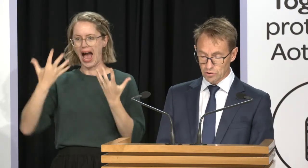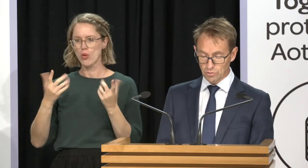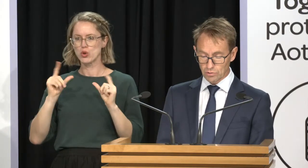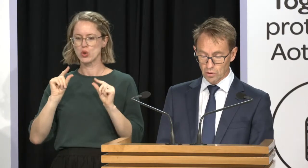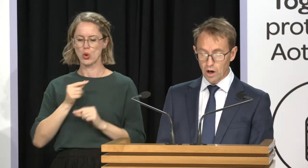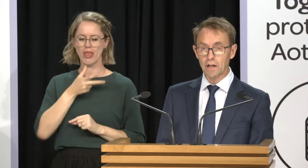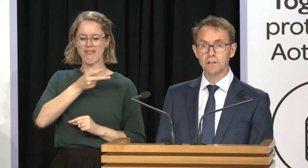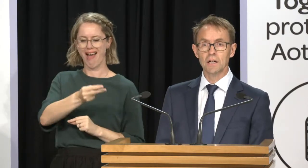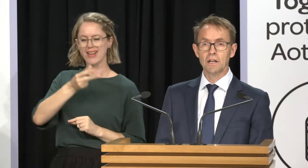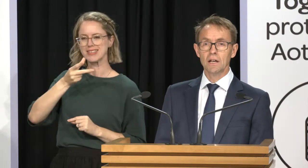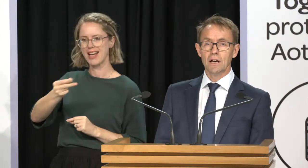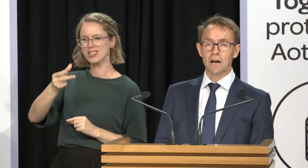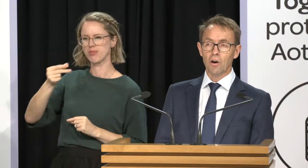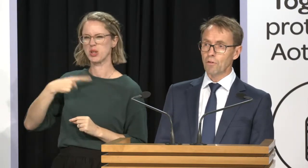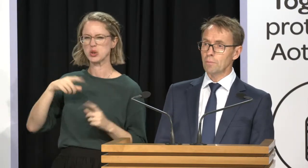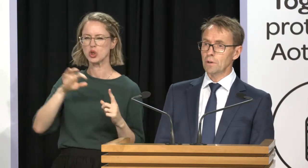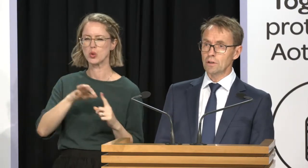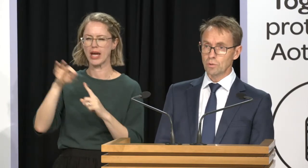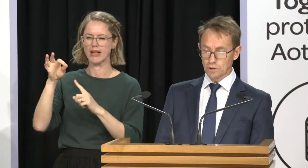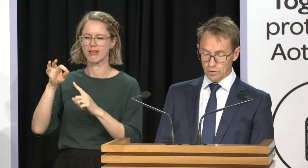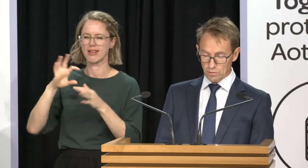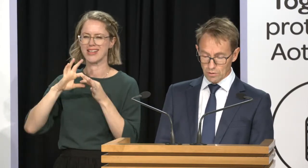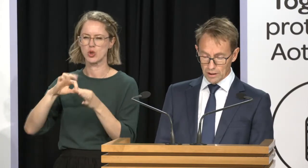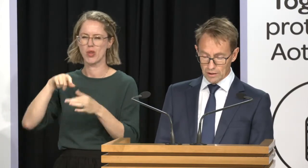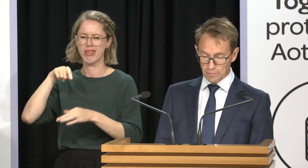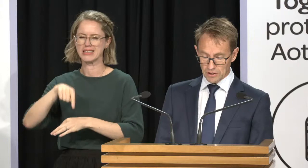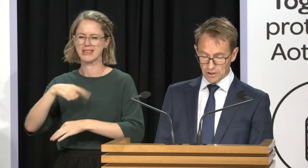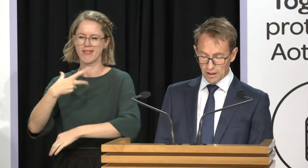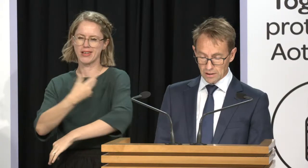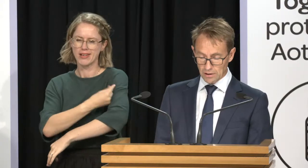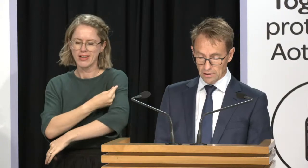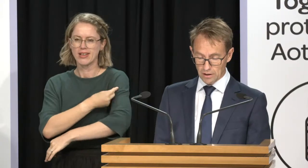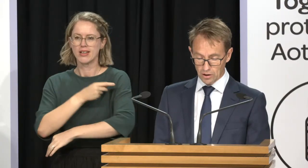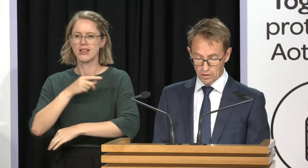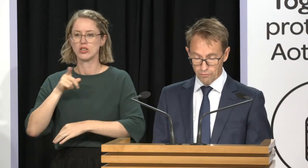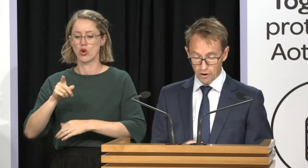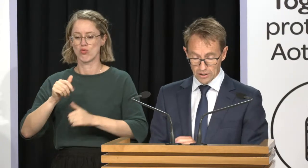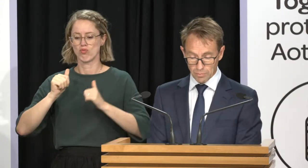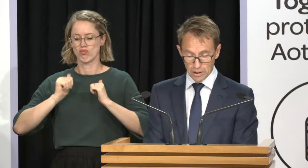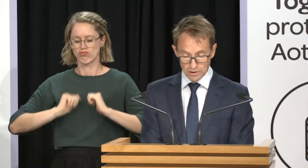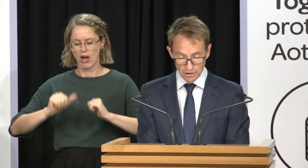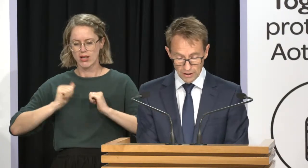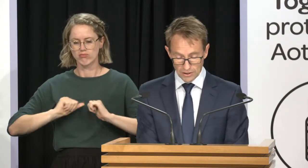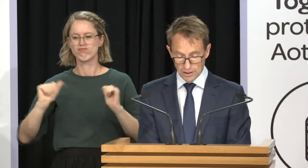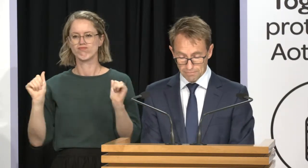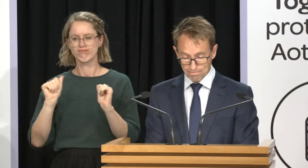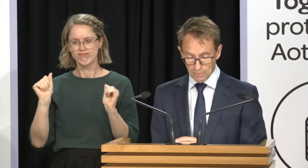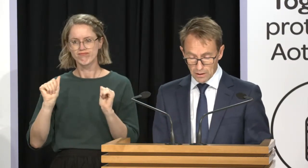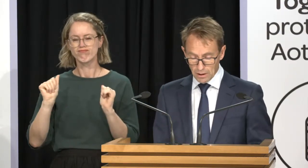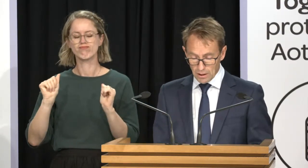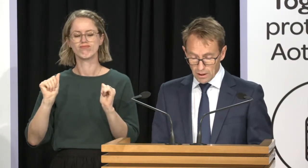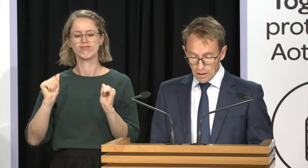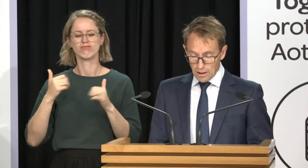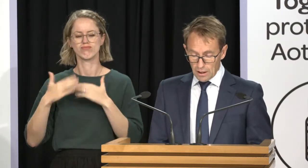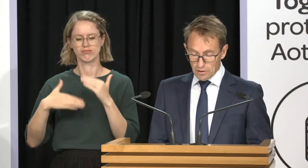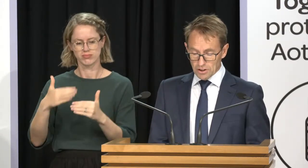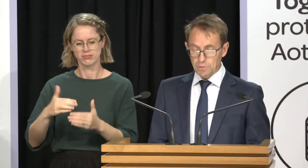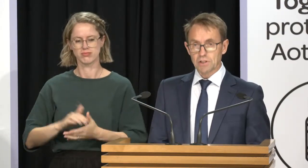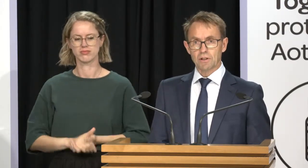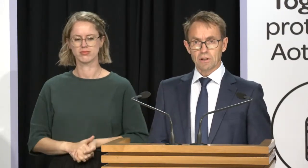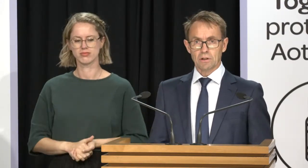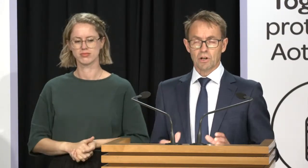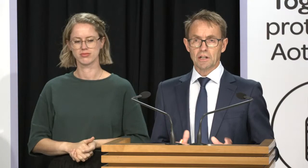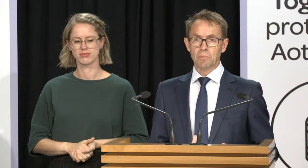vaccine module required of them in order to administer that Pfizer-BioNTech vaccine.